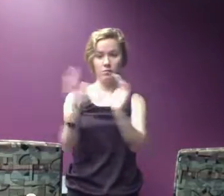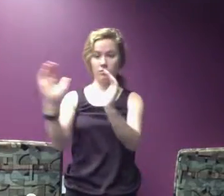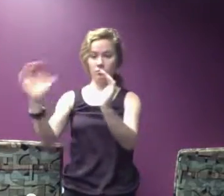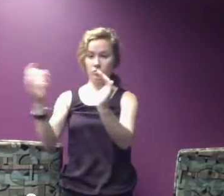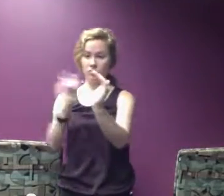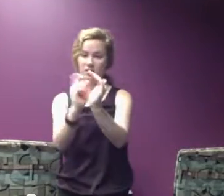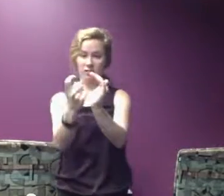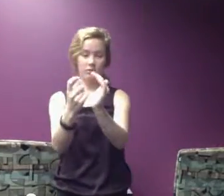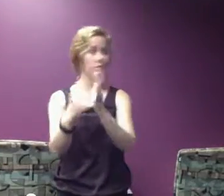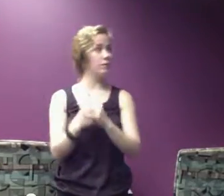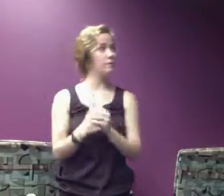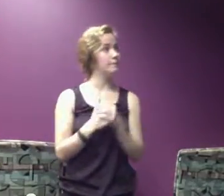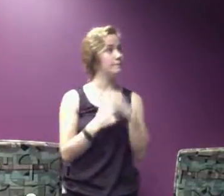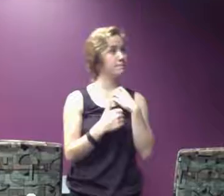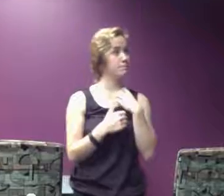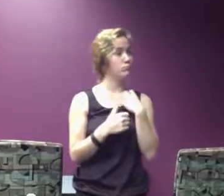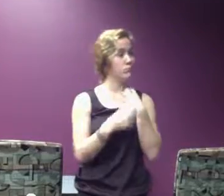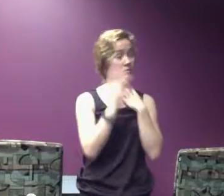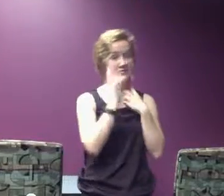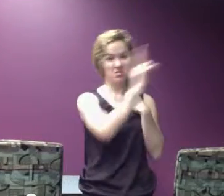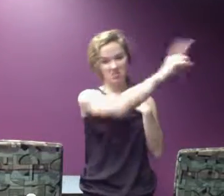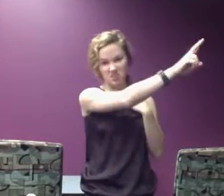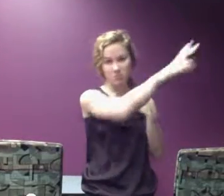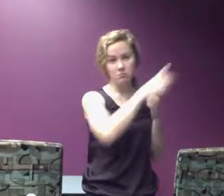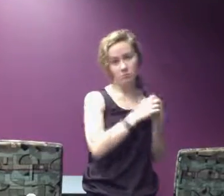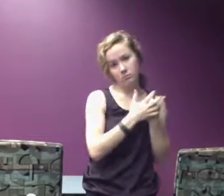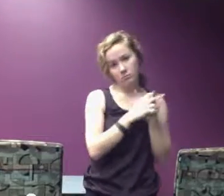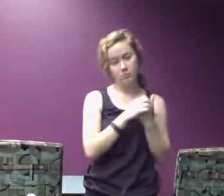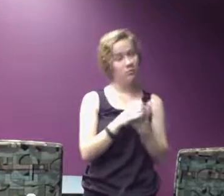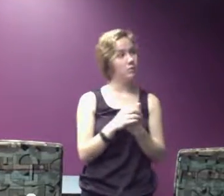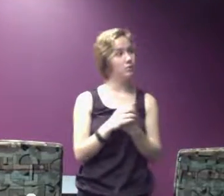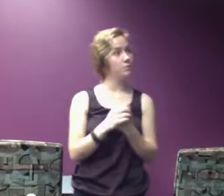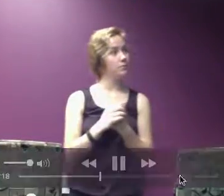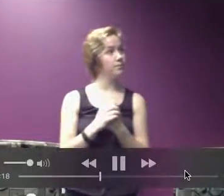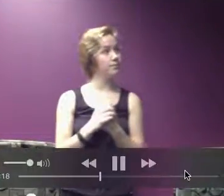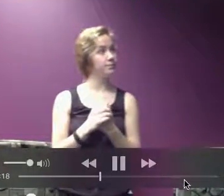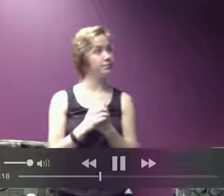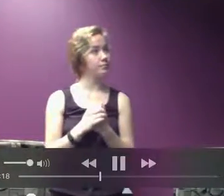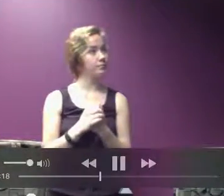2x and then parentheses. You can look on the board for this.